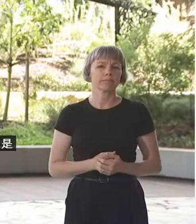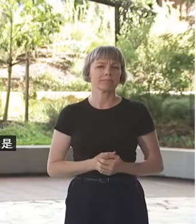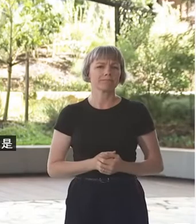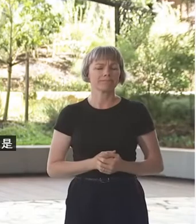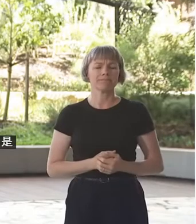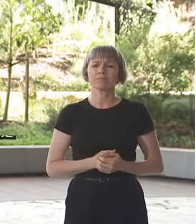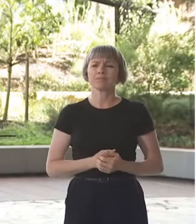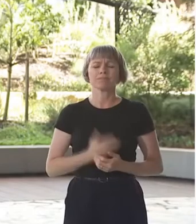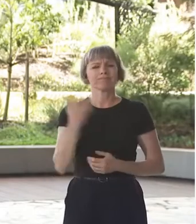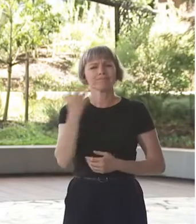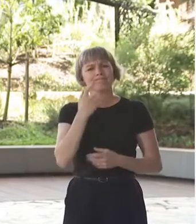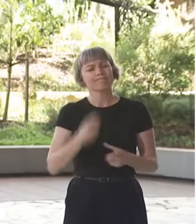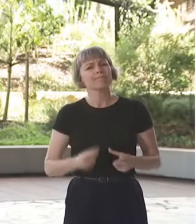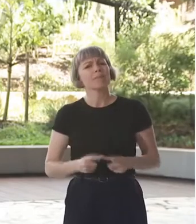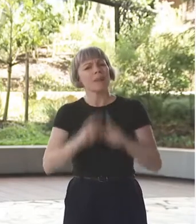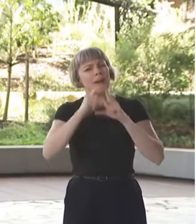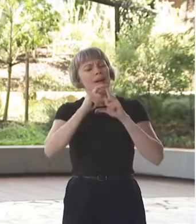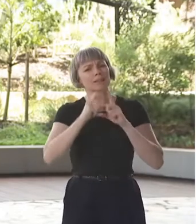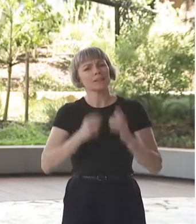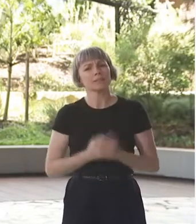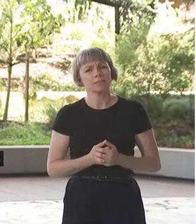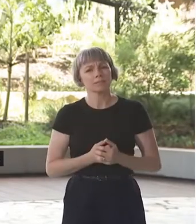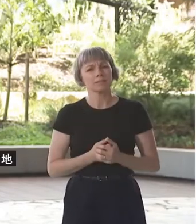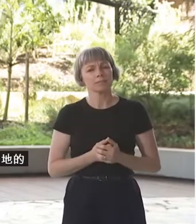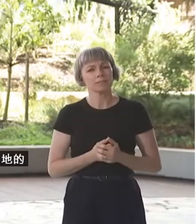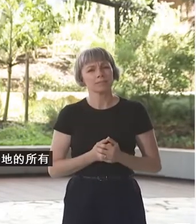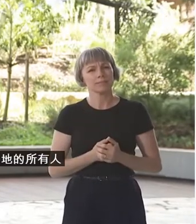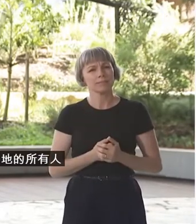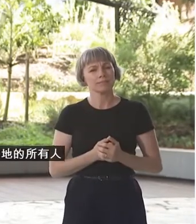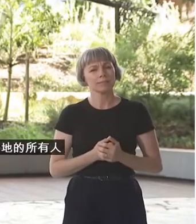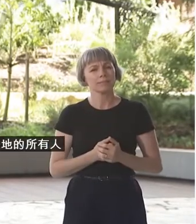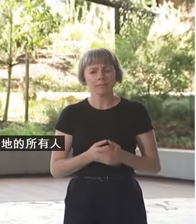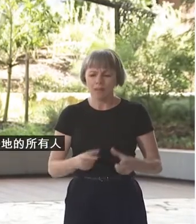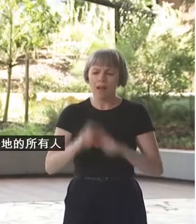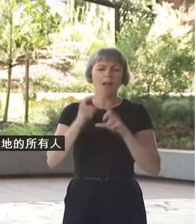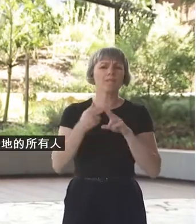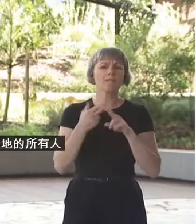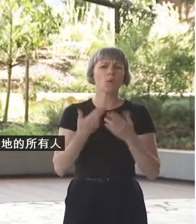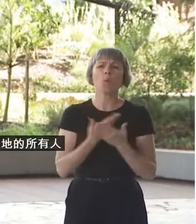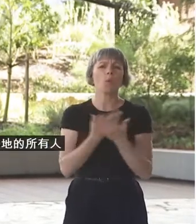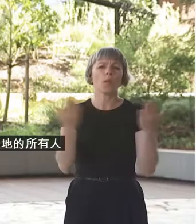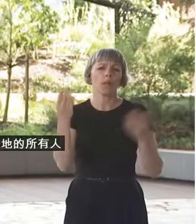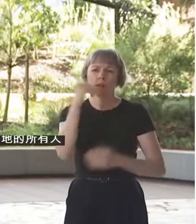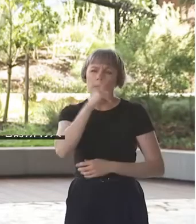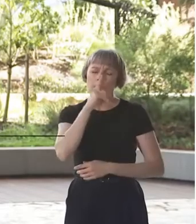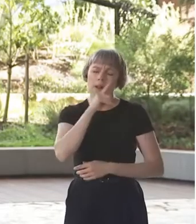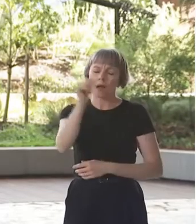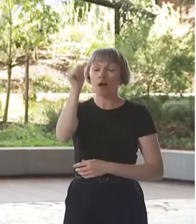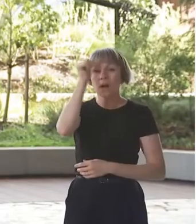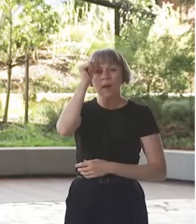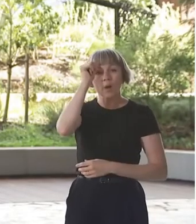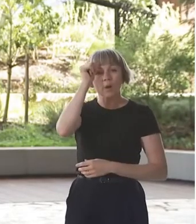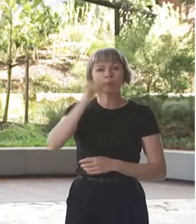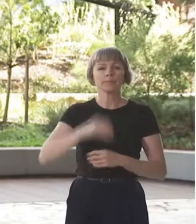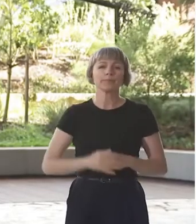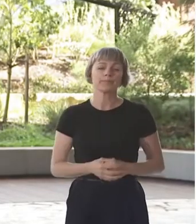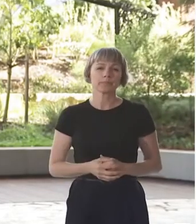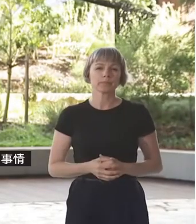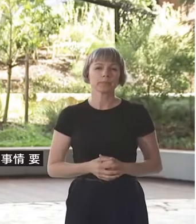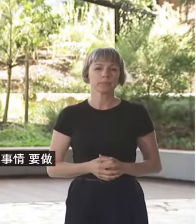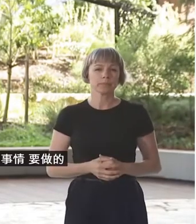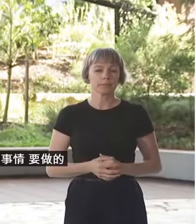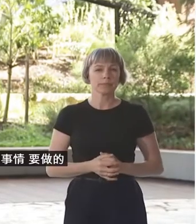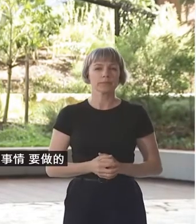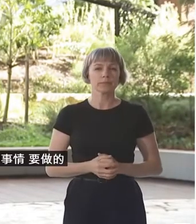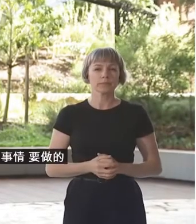to face, but for all people right across New South Wales and right across the world to face into. But the best